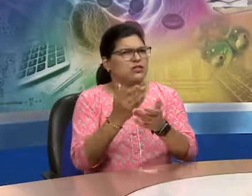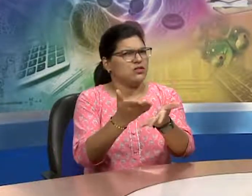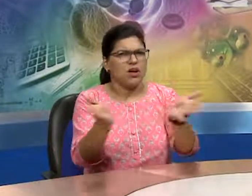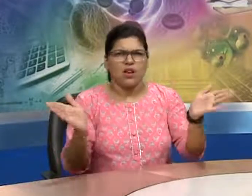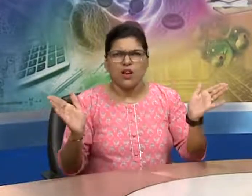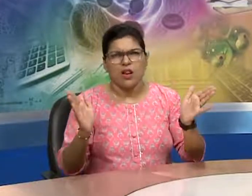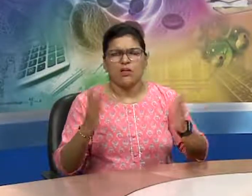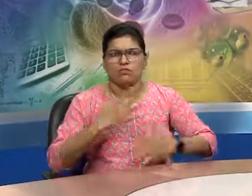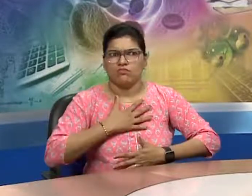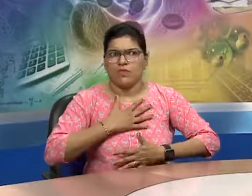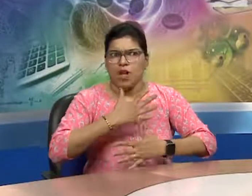Now here